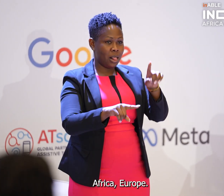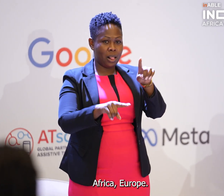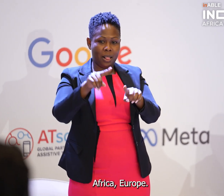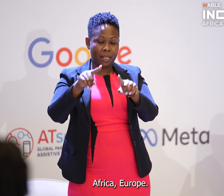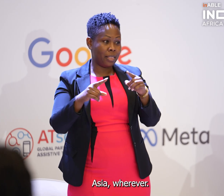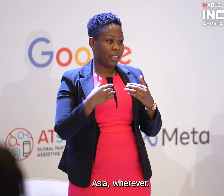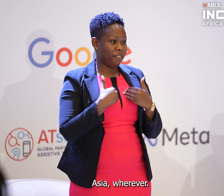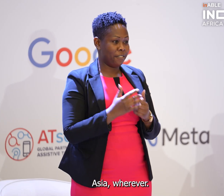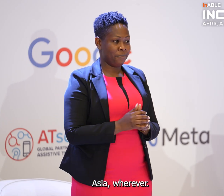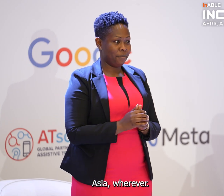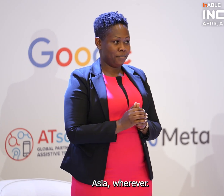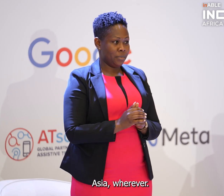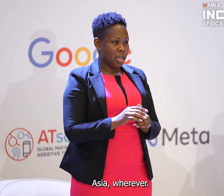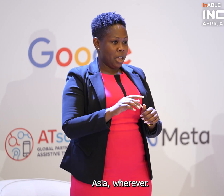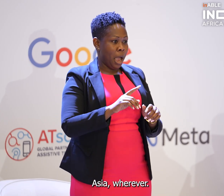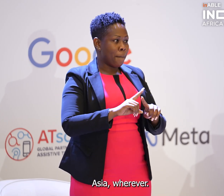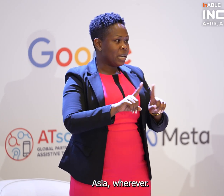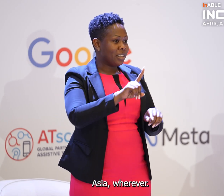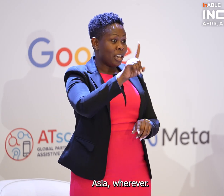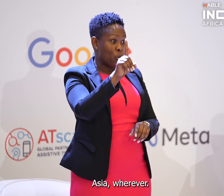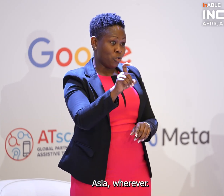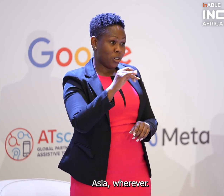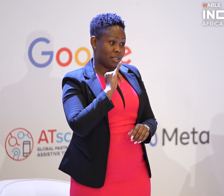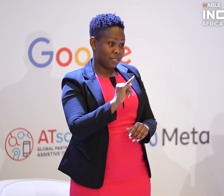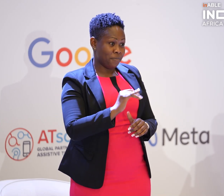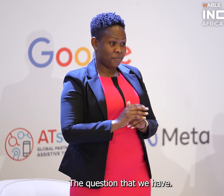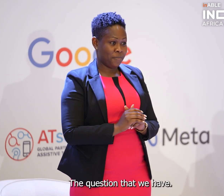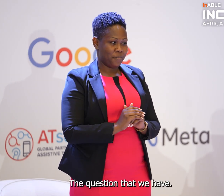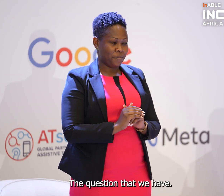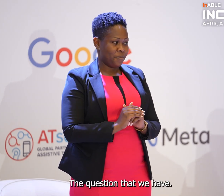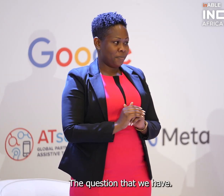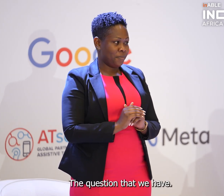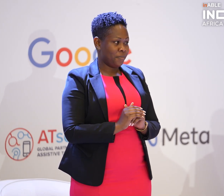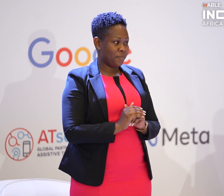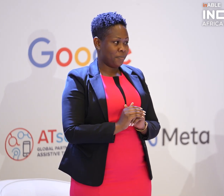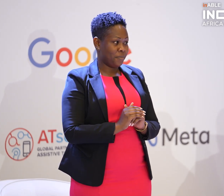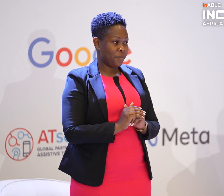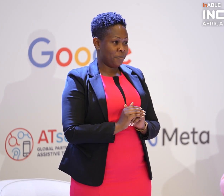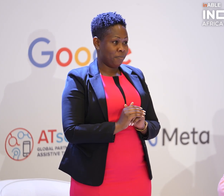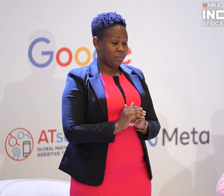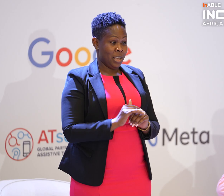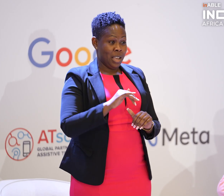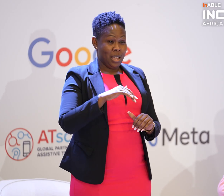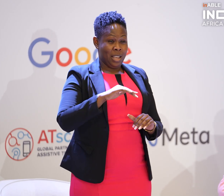Africa, Europe, Asia, wherever, the question that we have